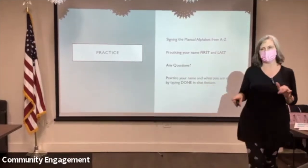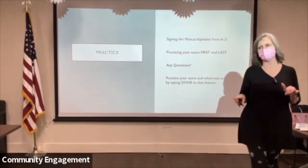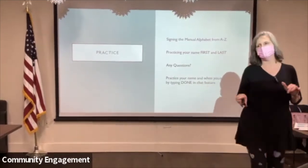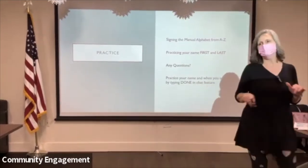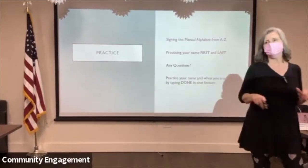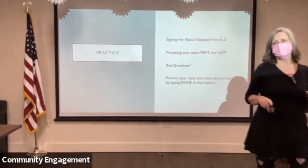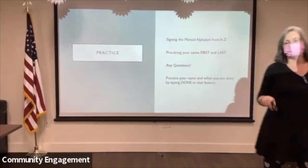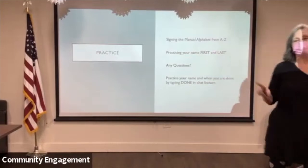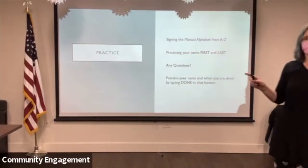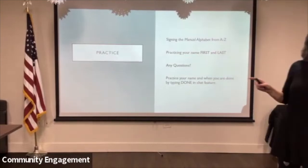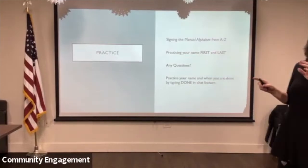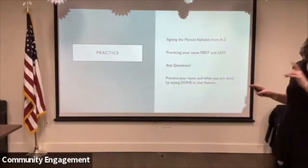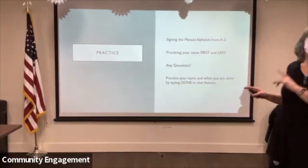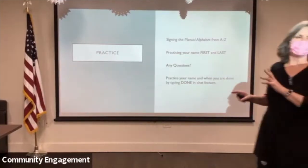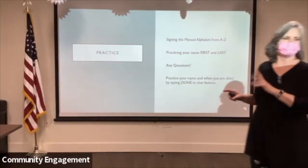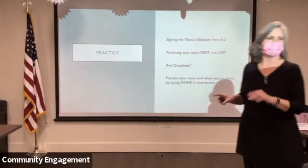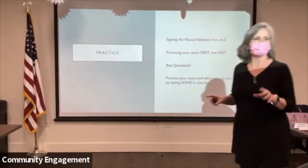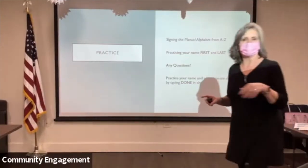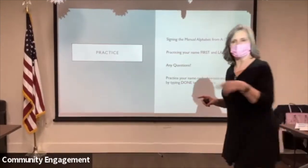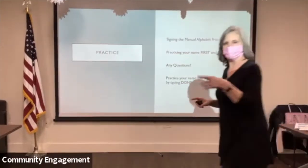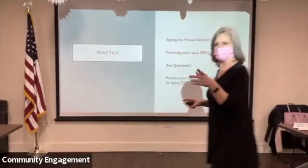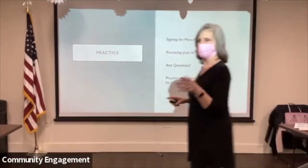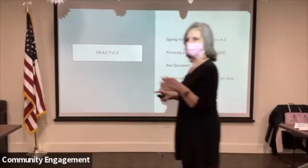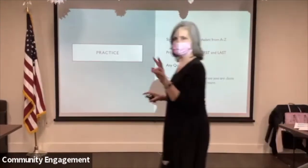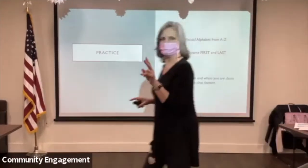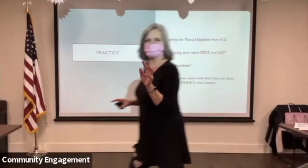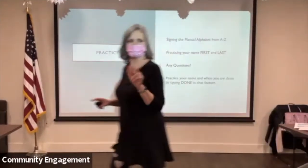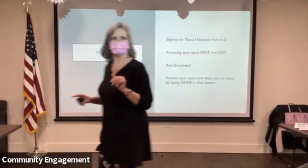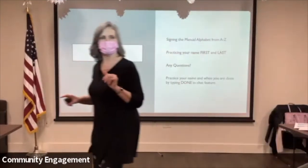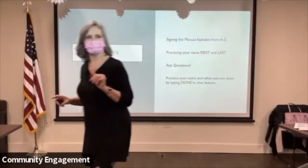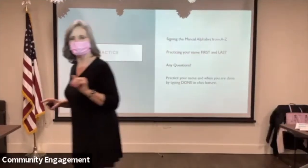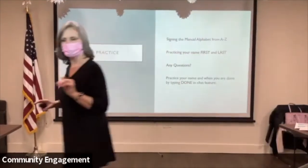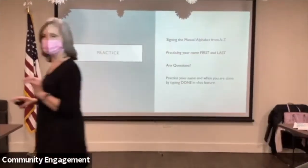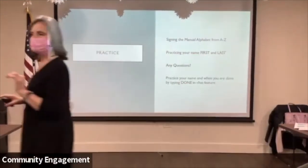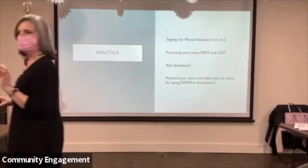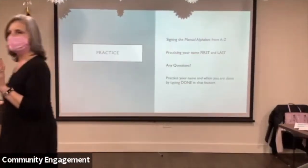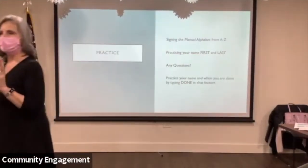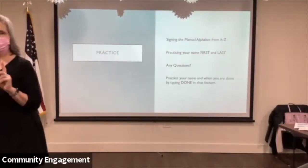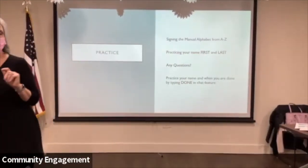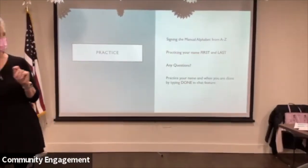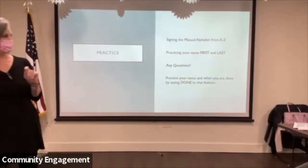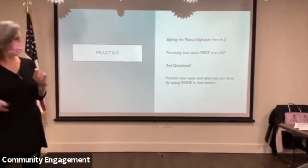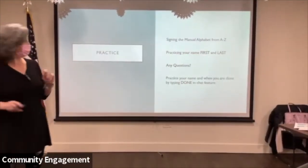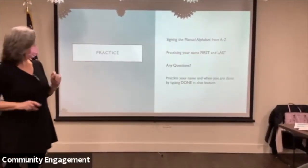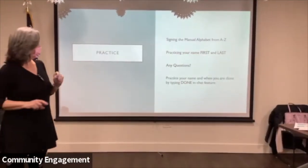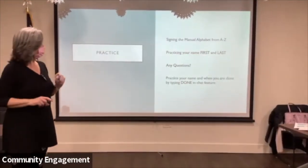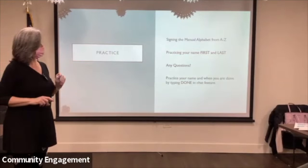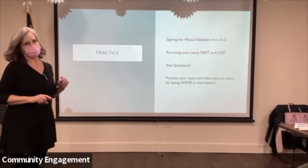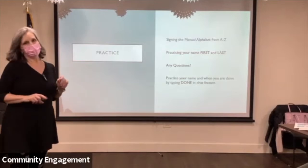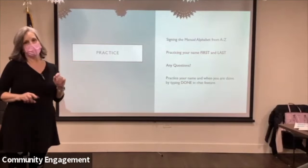done. I'm typing done rather, and I could see that 2 of the 3 people here have completed practicing. So I know that I